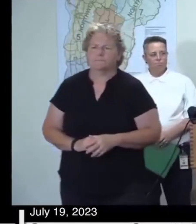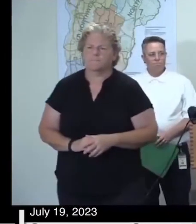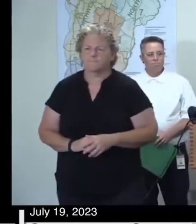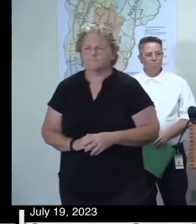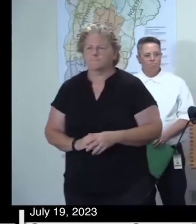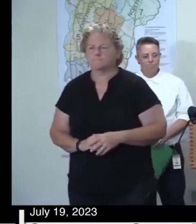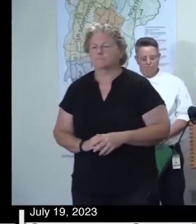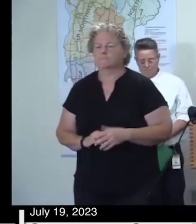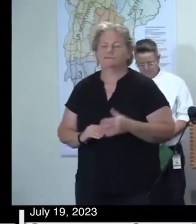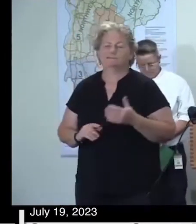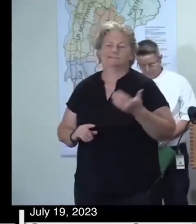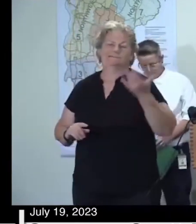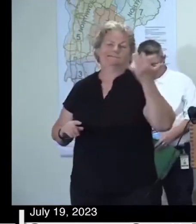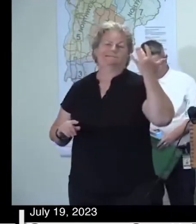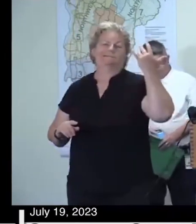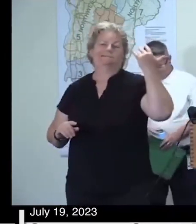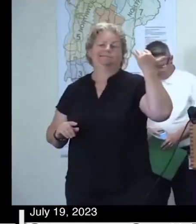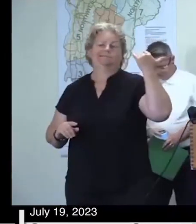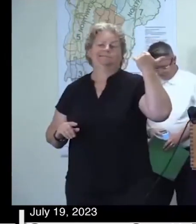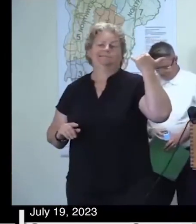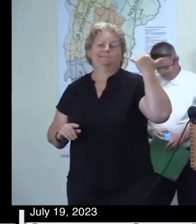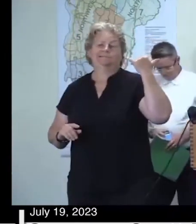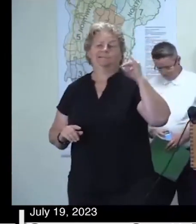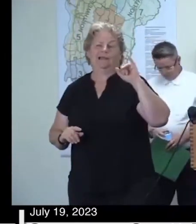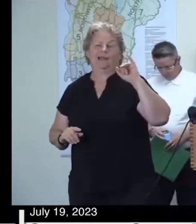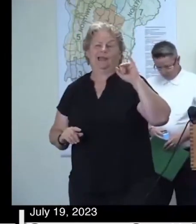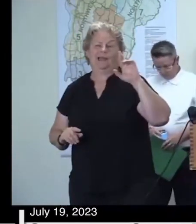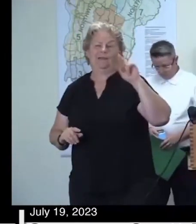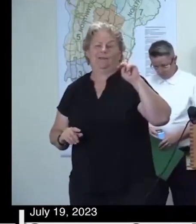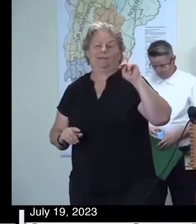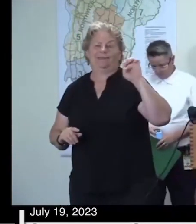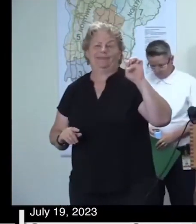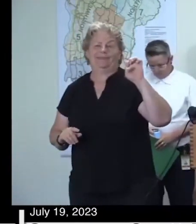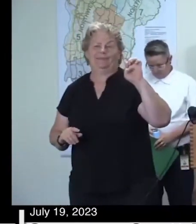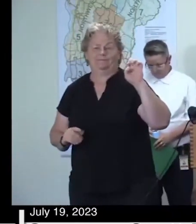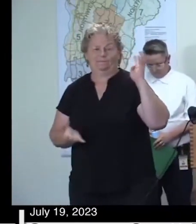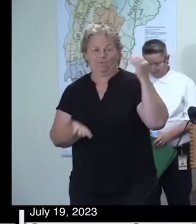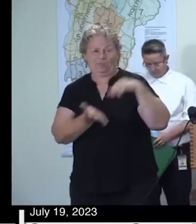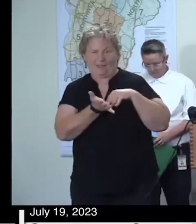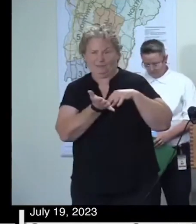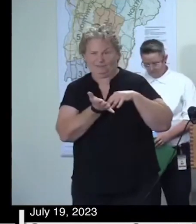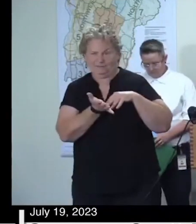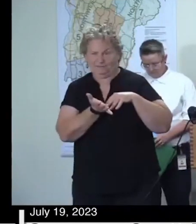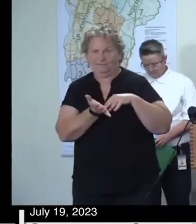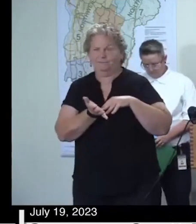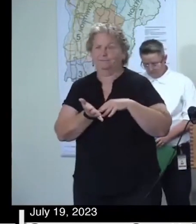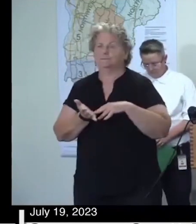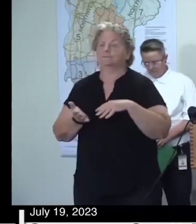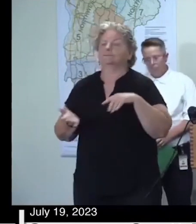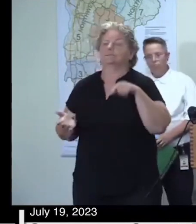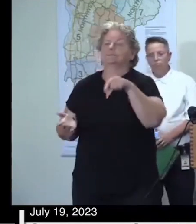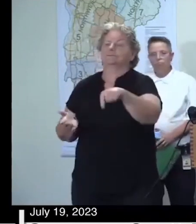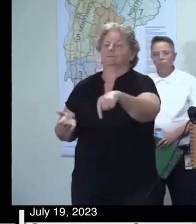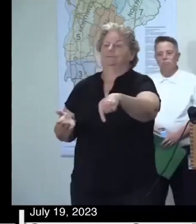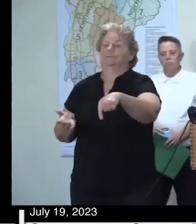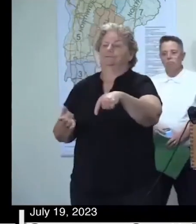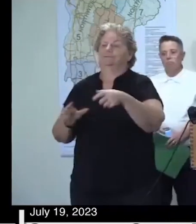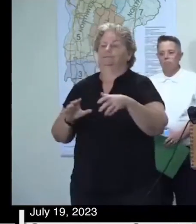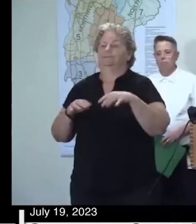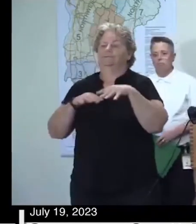assistance. As of last night, there were 1,644 people already signed up for